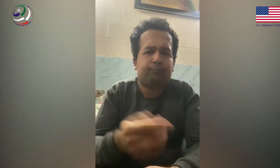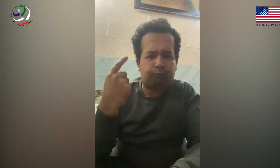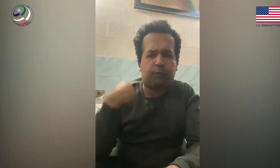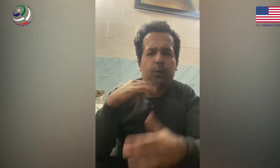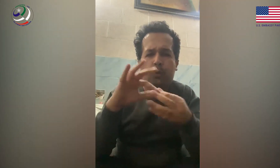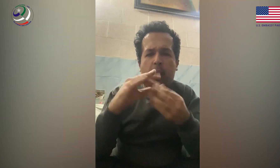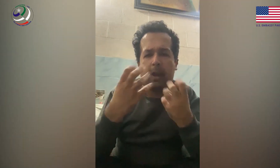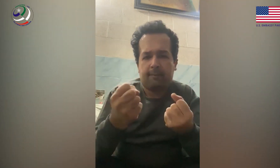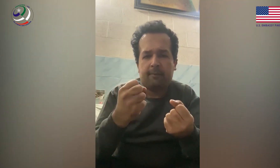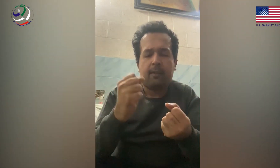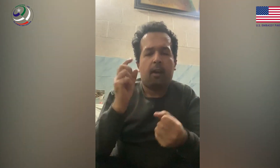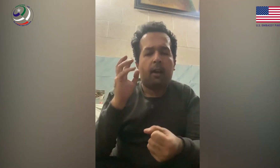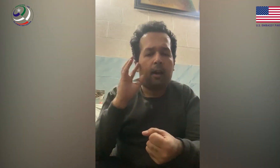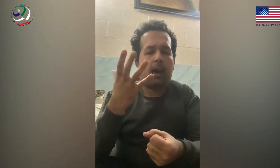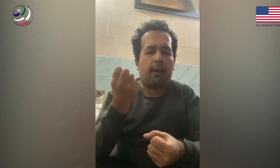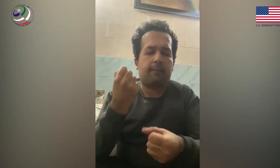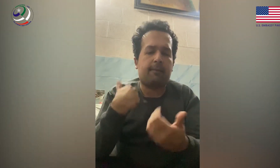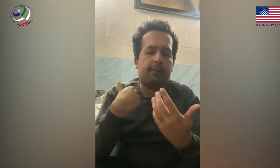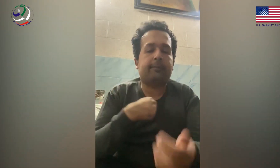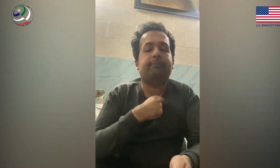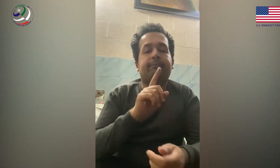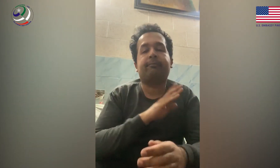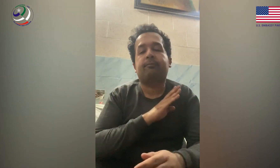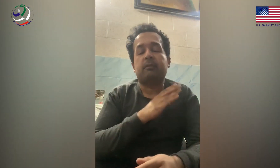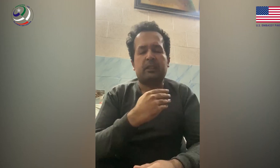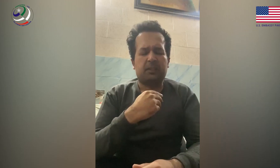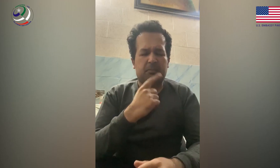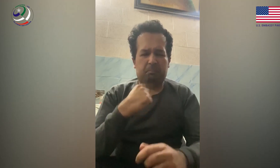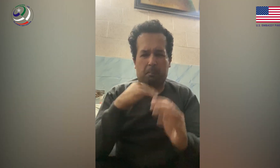A little while ago when I was at home, I felt some pain in my chest.